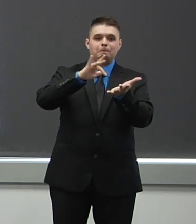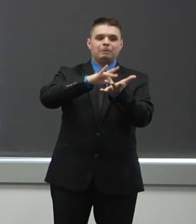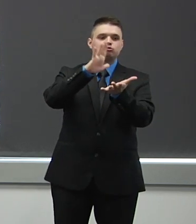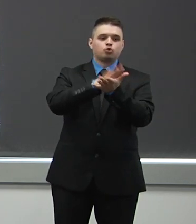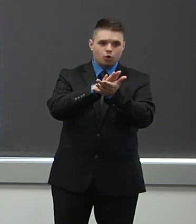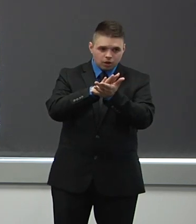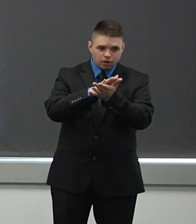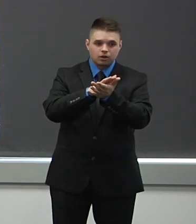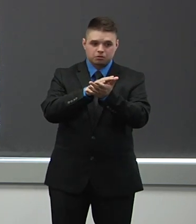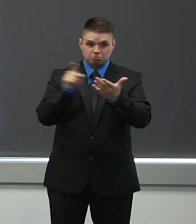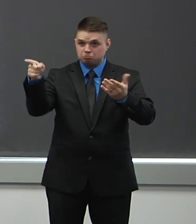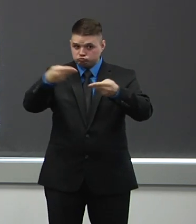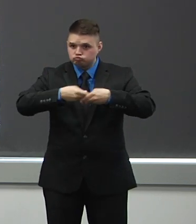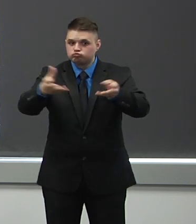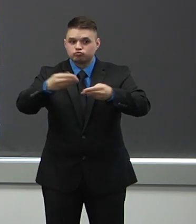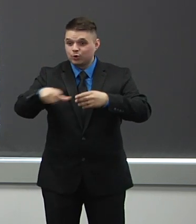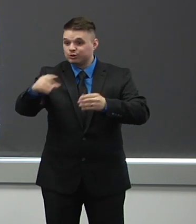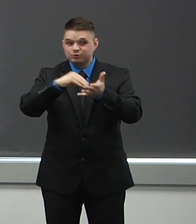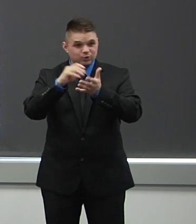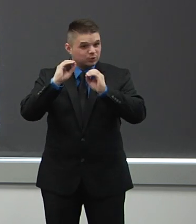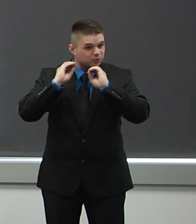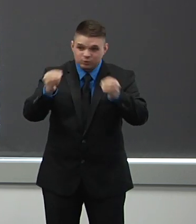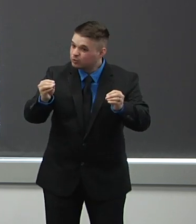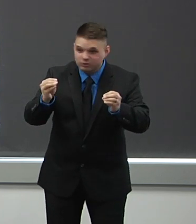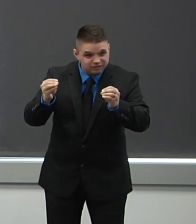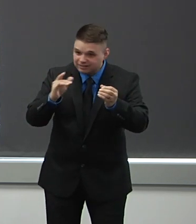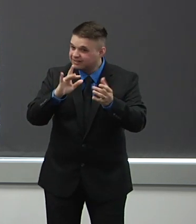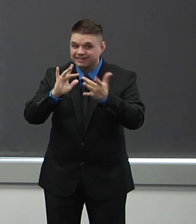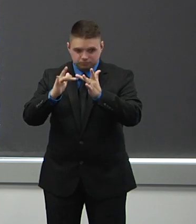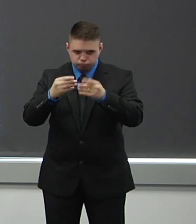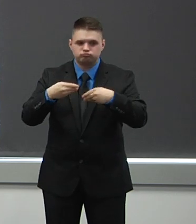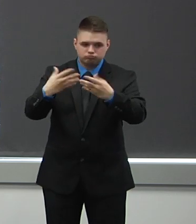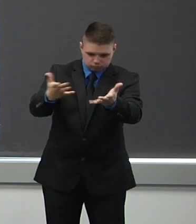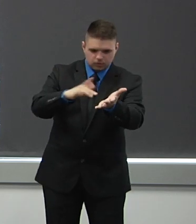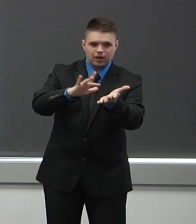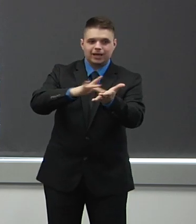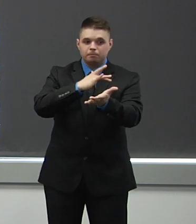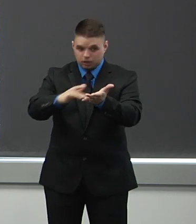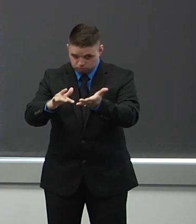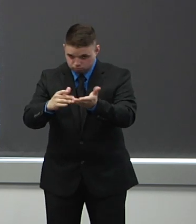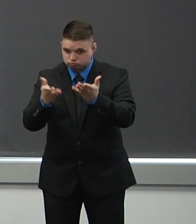take during the day, and then high schoolers get to take their computers home.